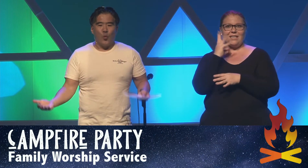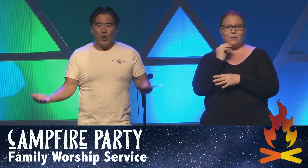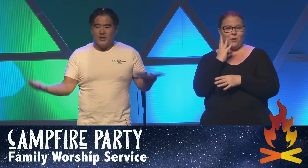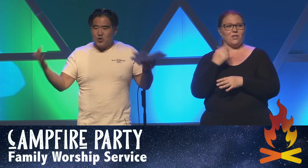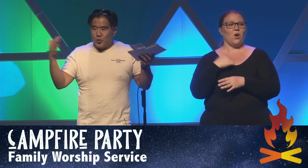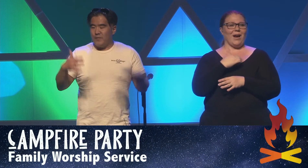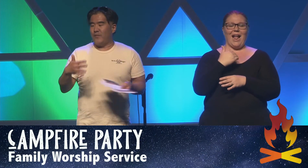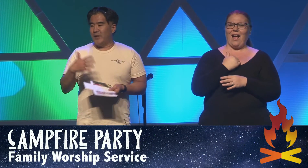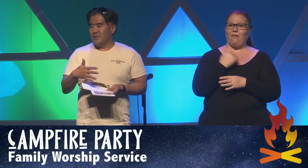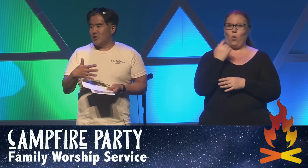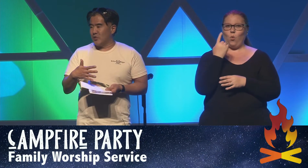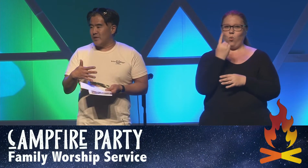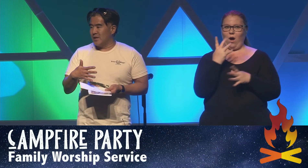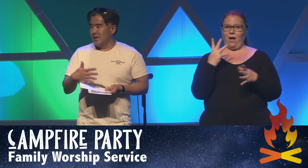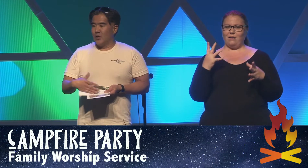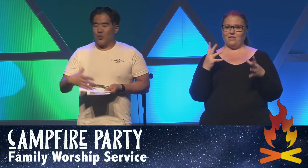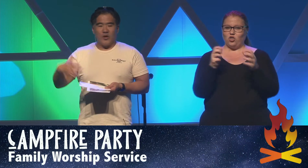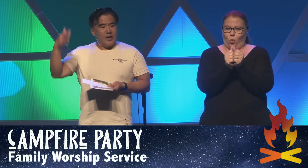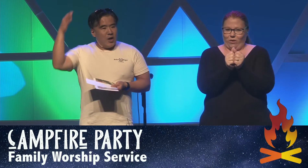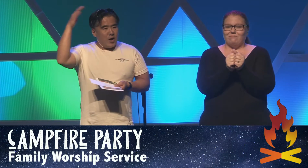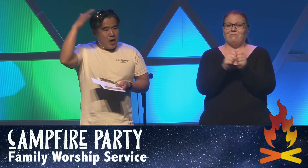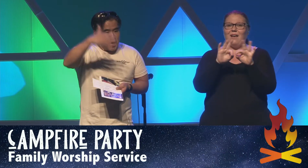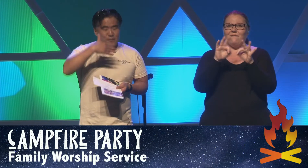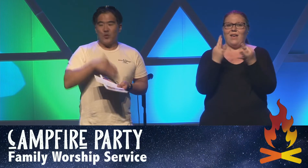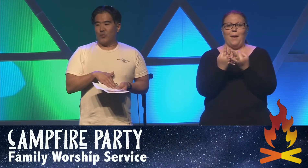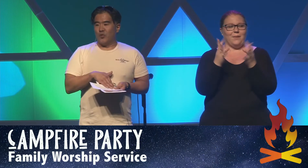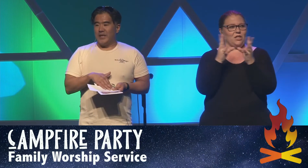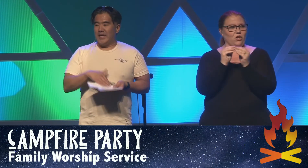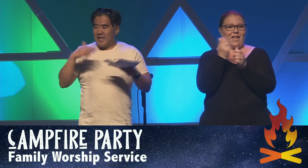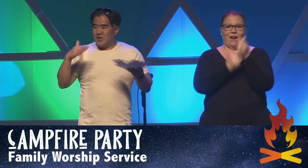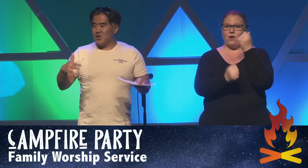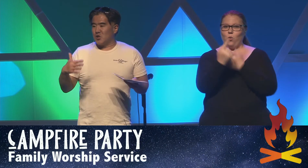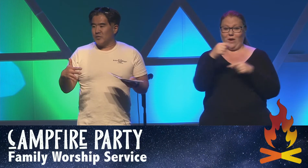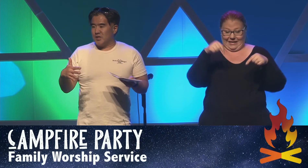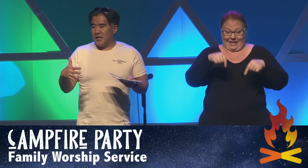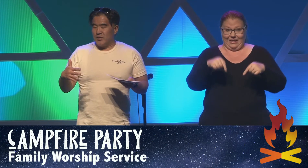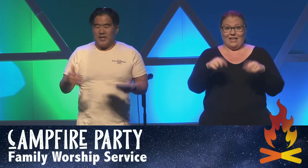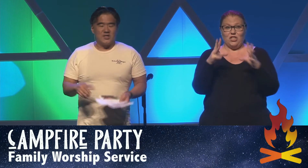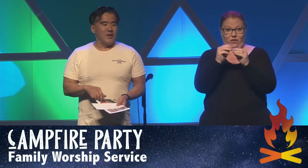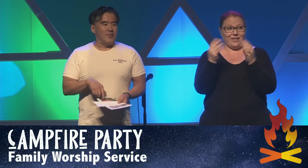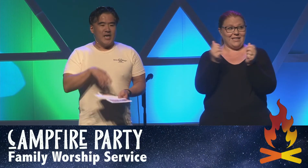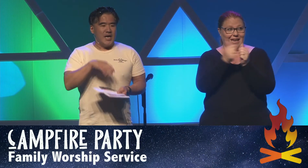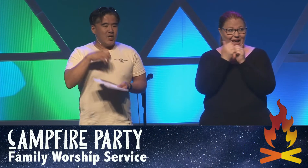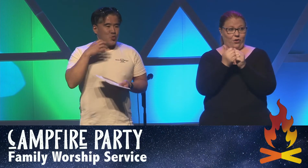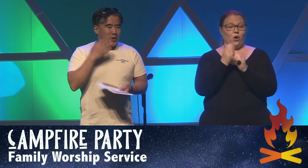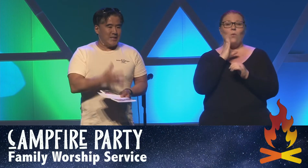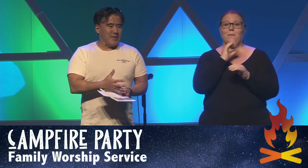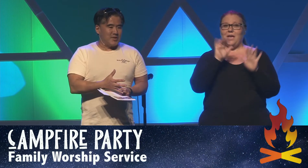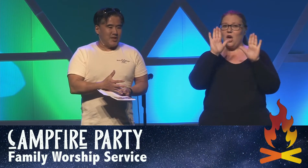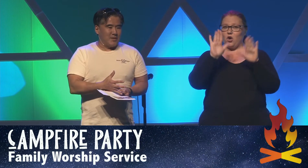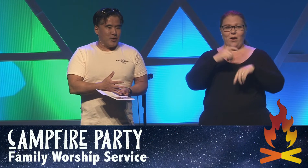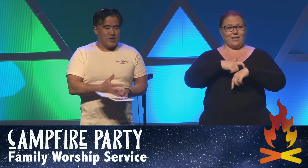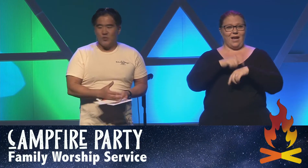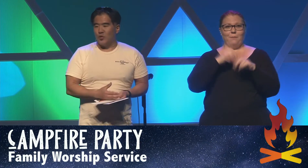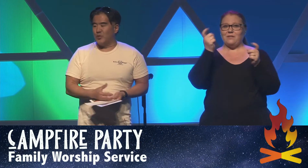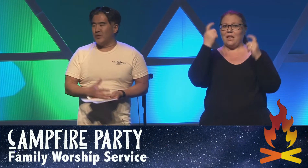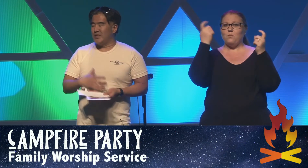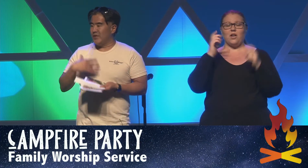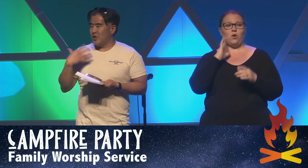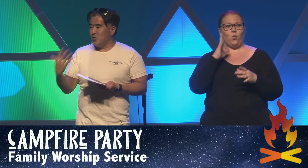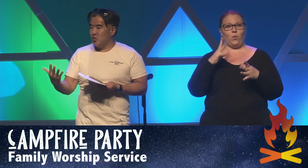have one joint family service where everyone will be in this service together. It's going to be a great time of celebration.